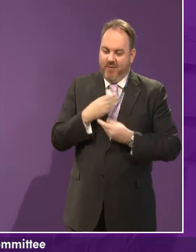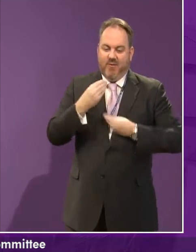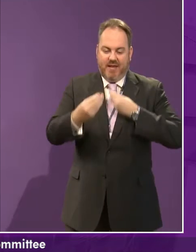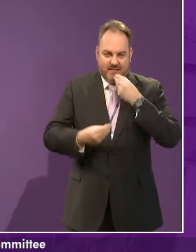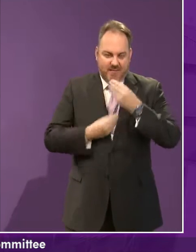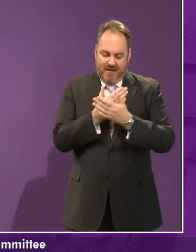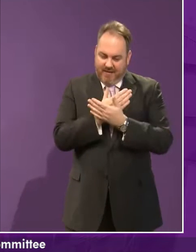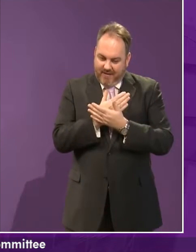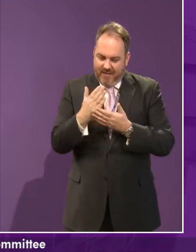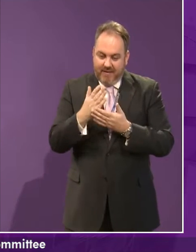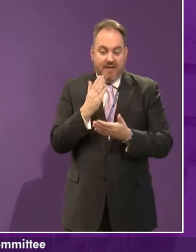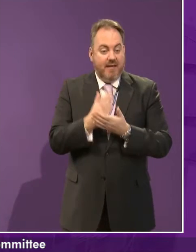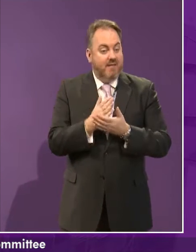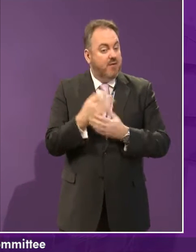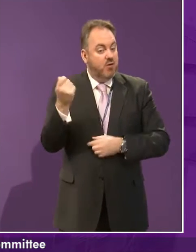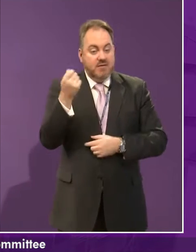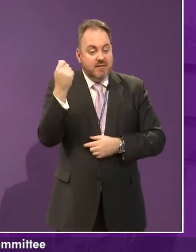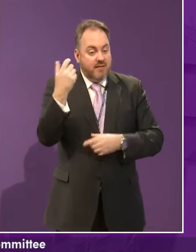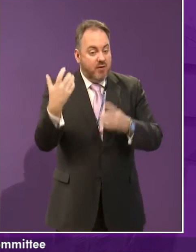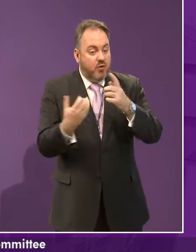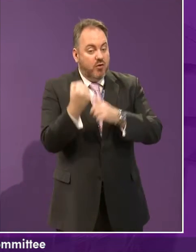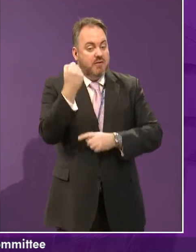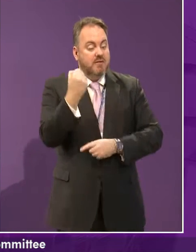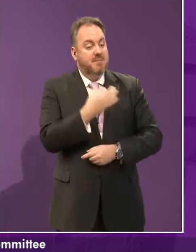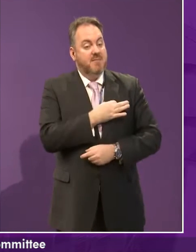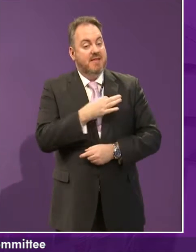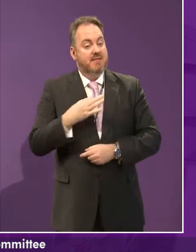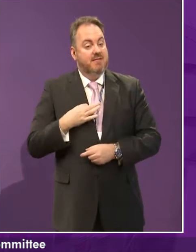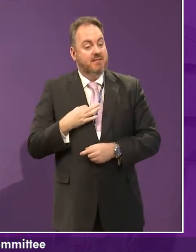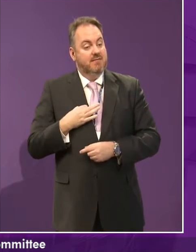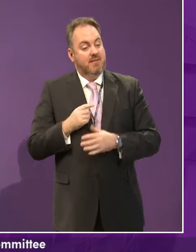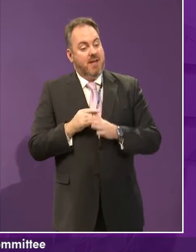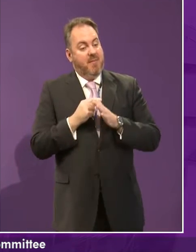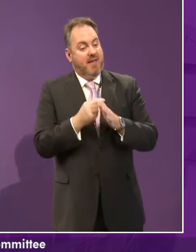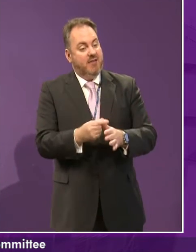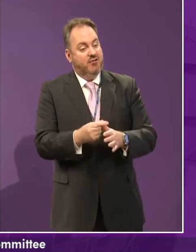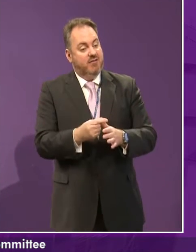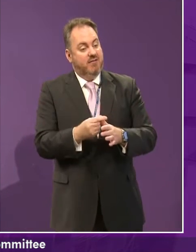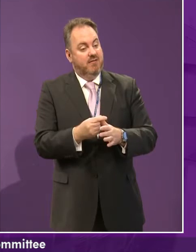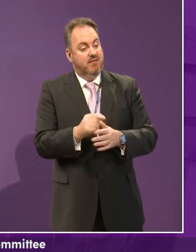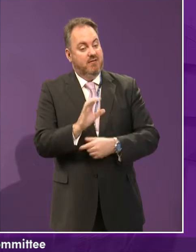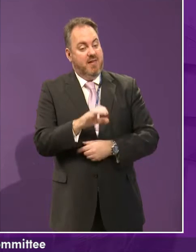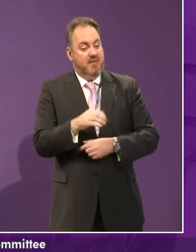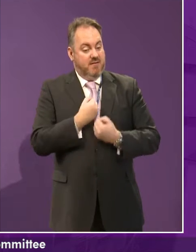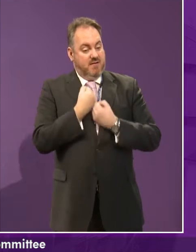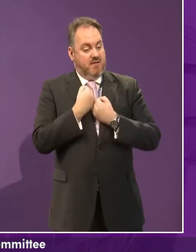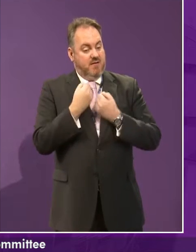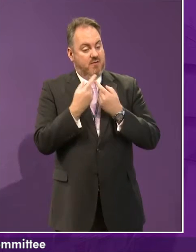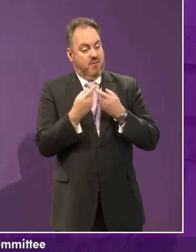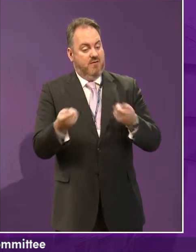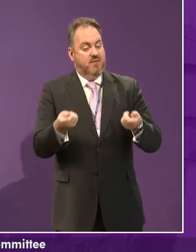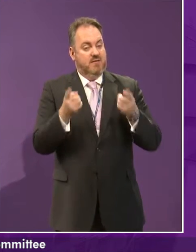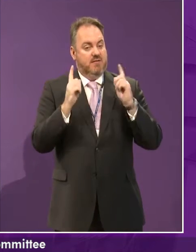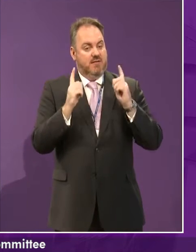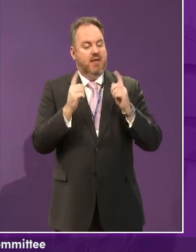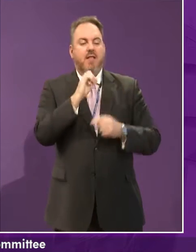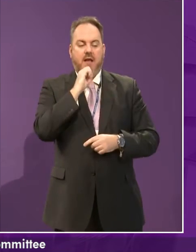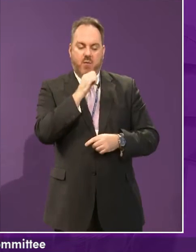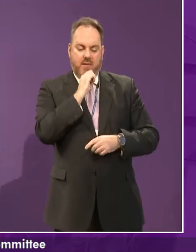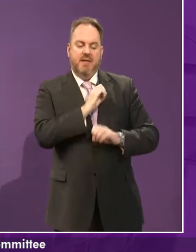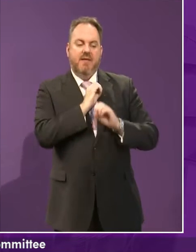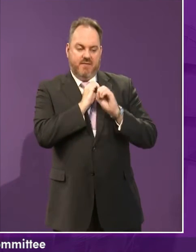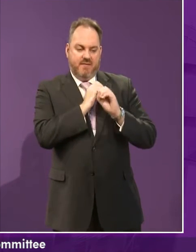applications to medicine, if they're not being brought forward for an interview, they are given